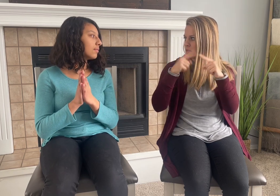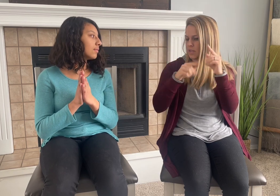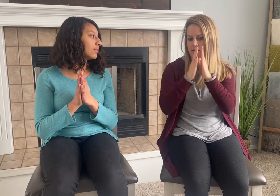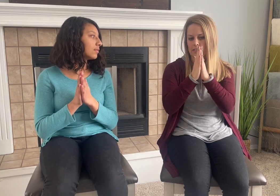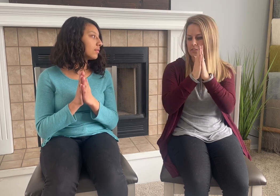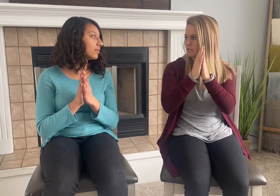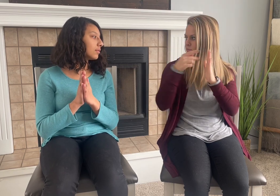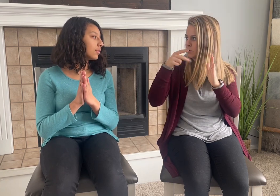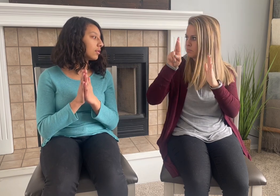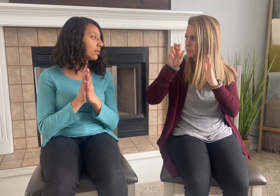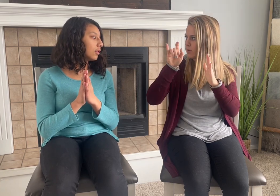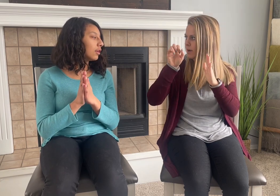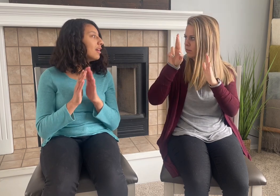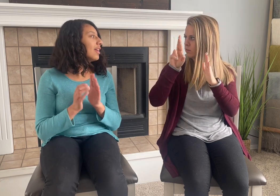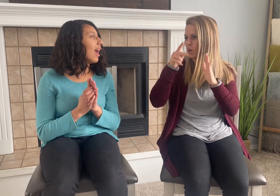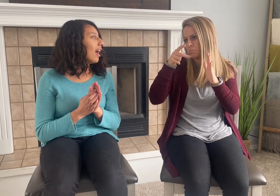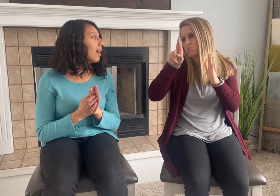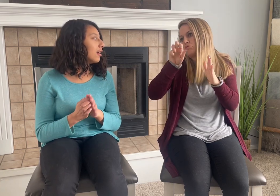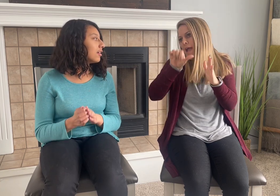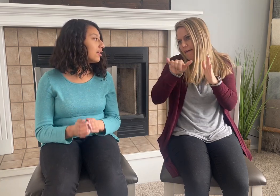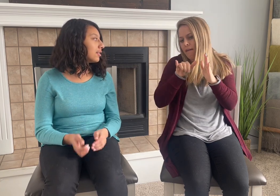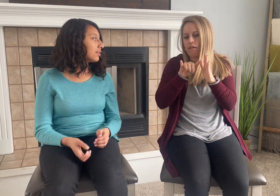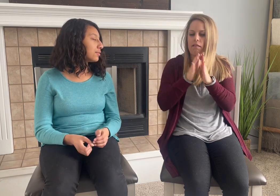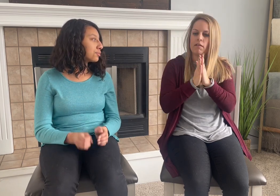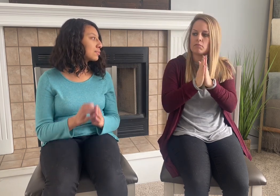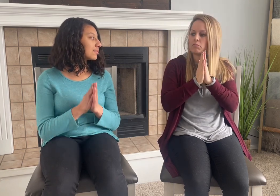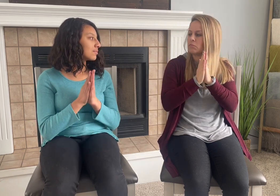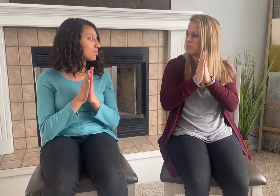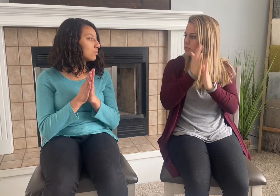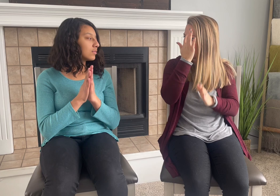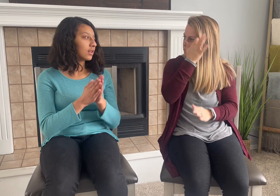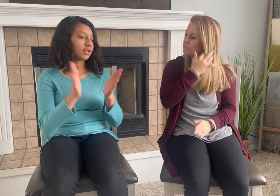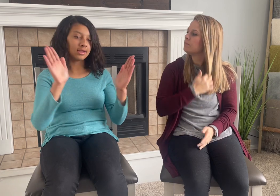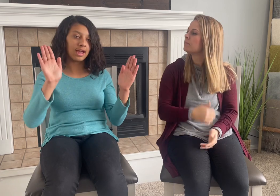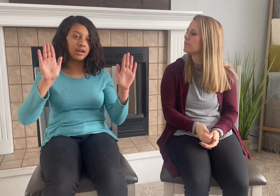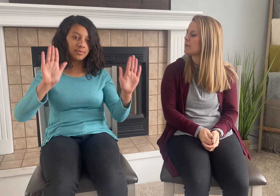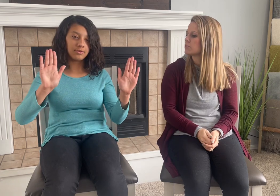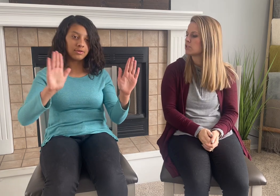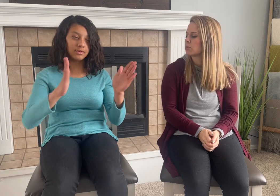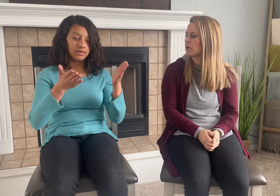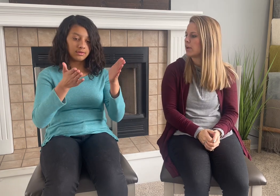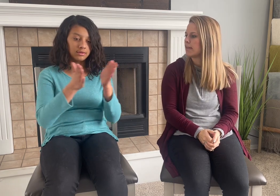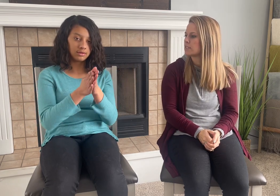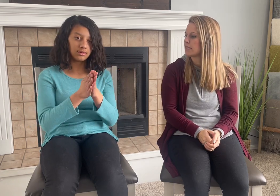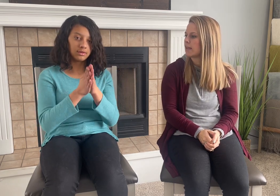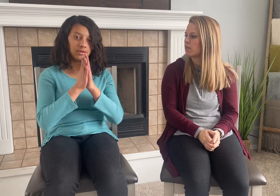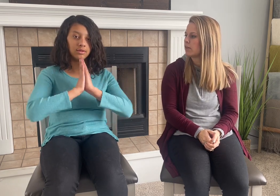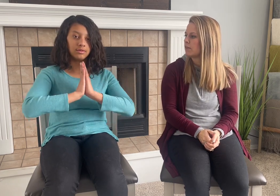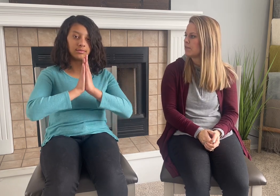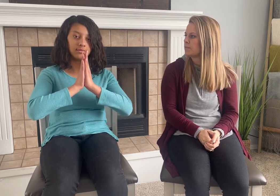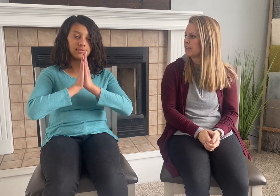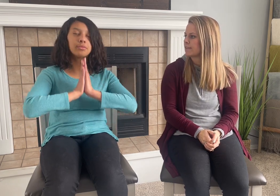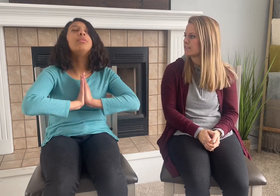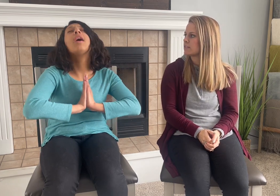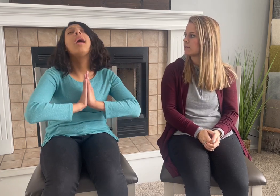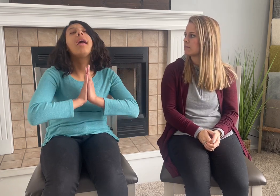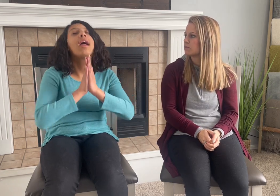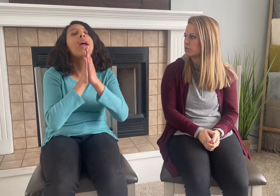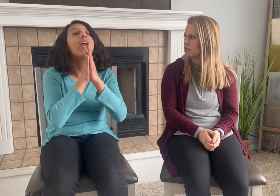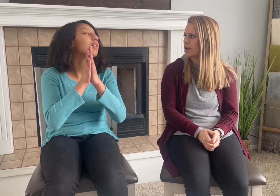sign this for prayer or pray. Yeah, so you're going to put your hands together like this. Pray.